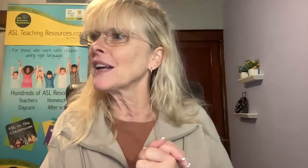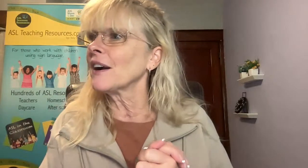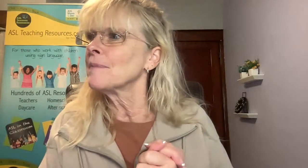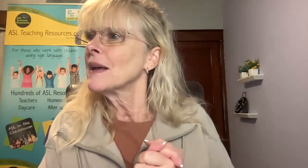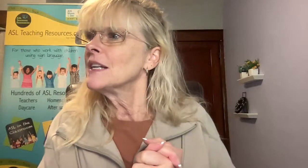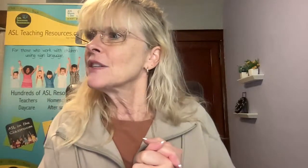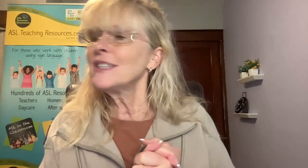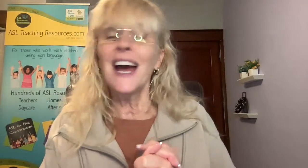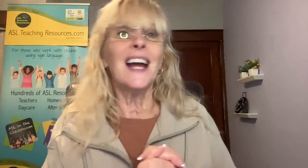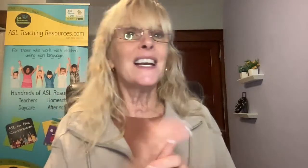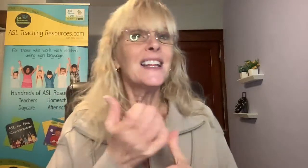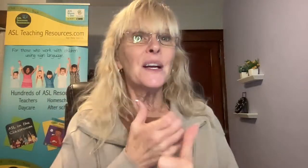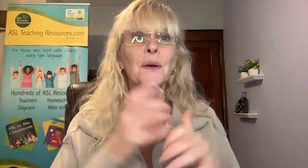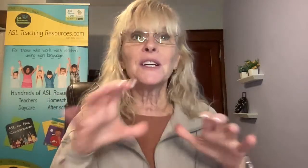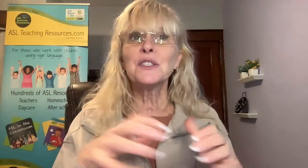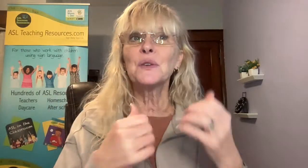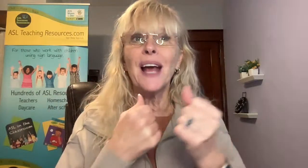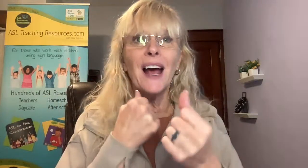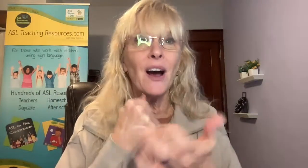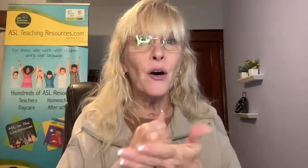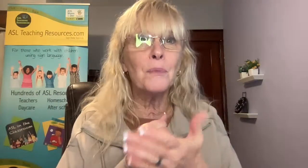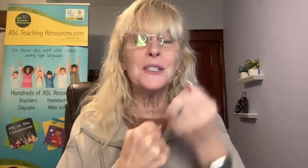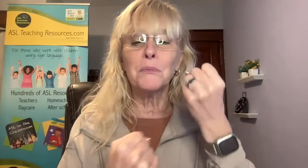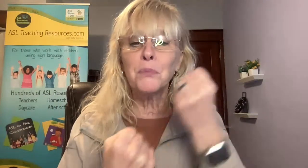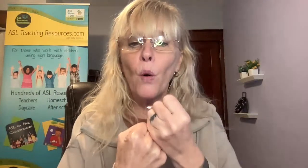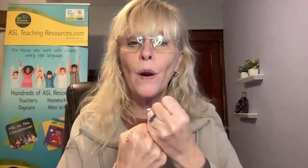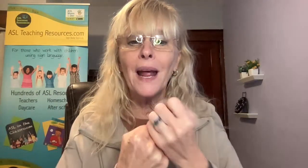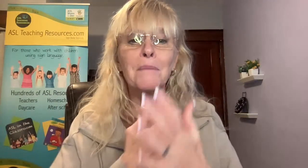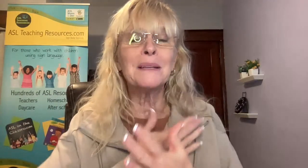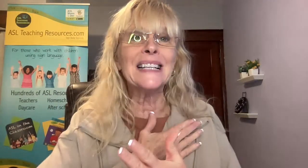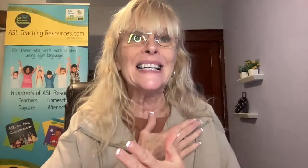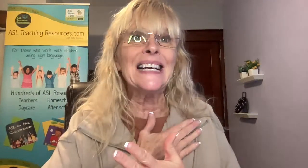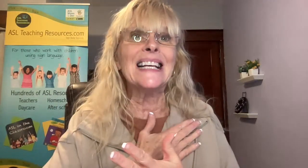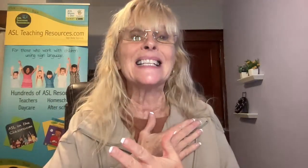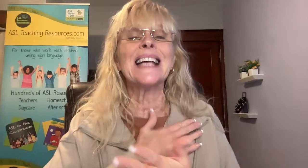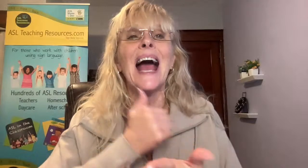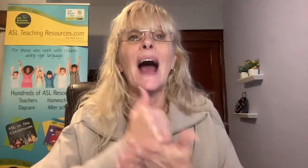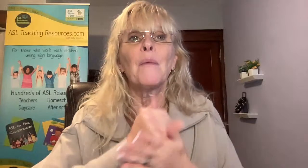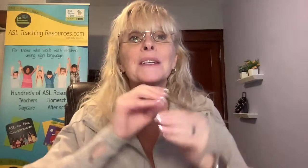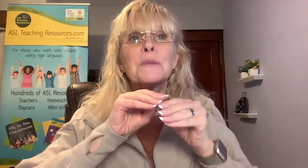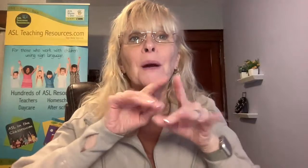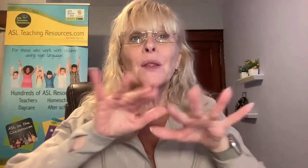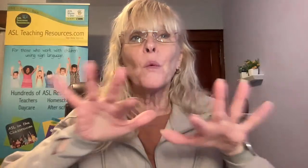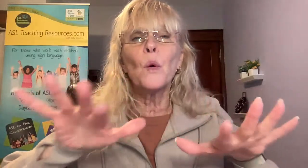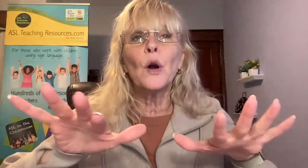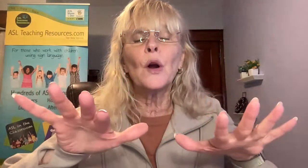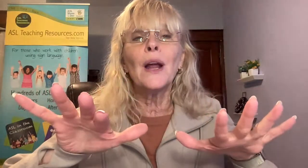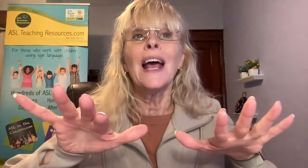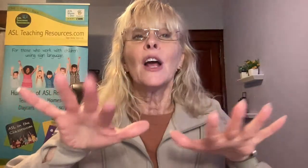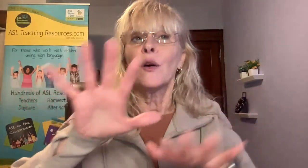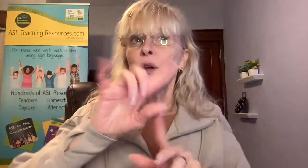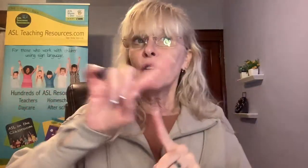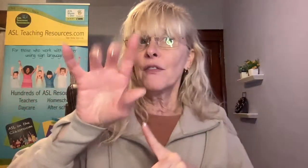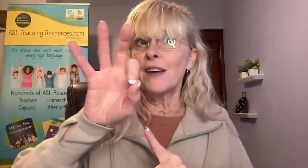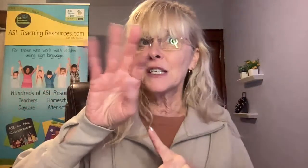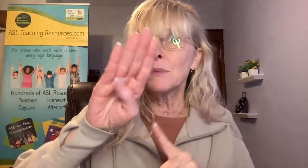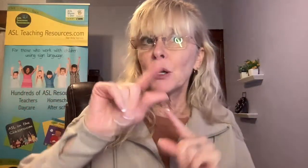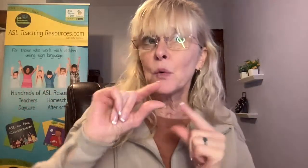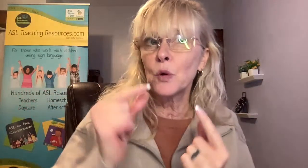there. So yeah, anything we can do to help, support, and please help us spread the word. Go to your Facebook